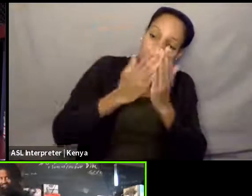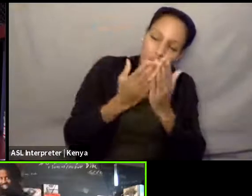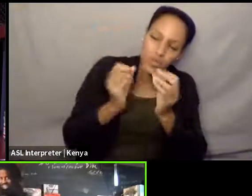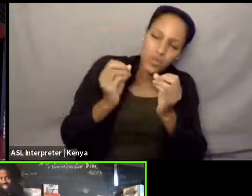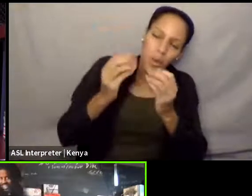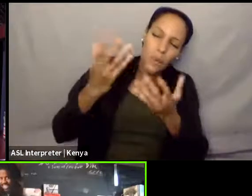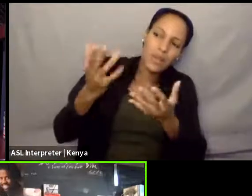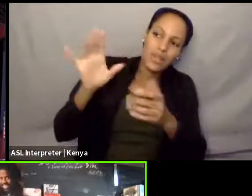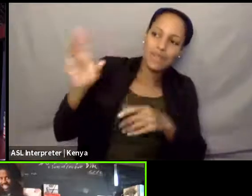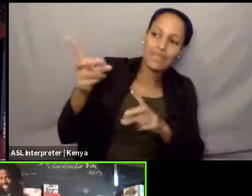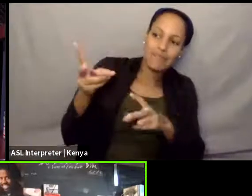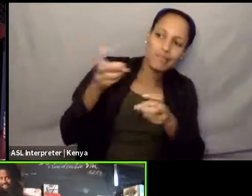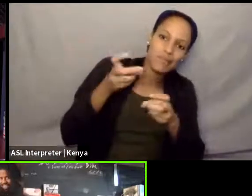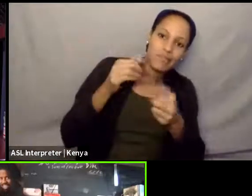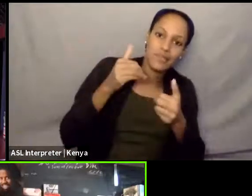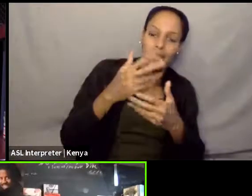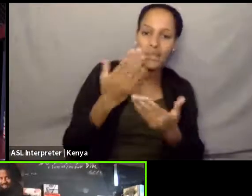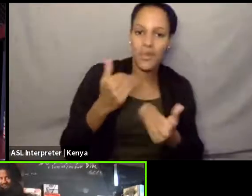just like,